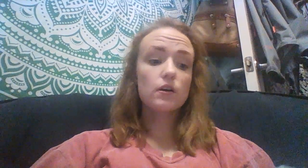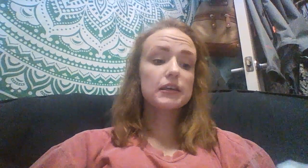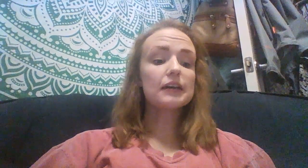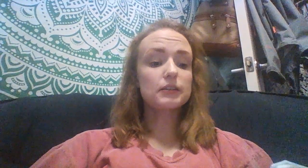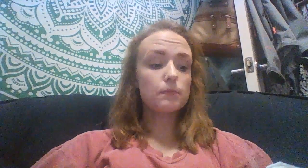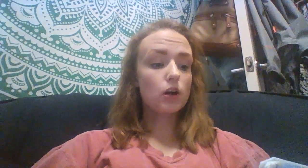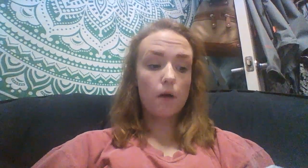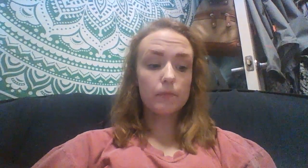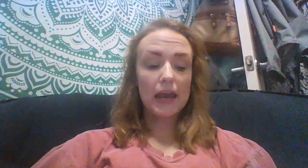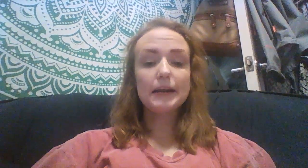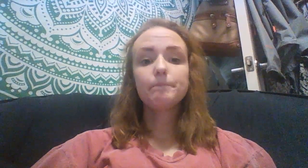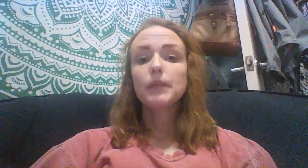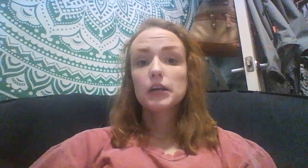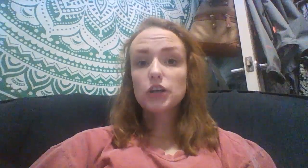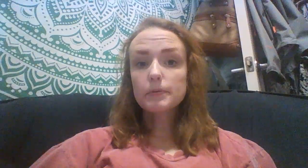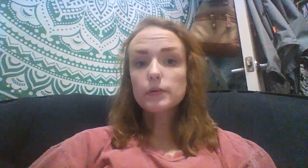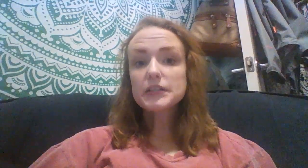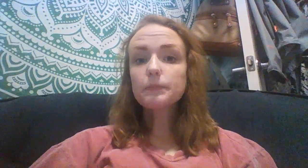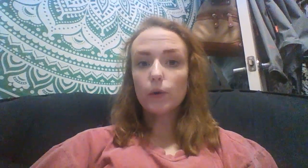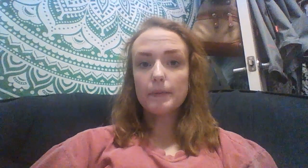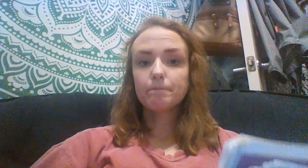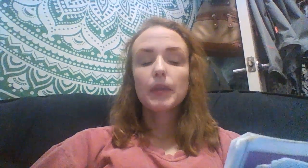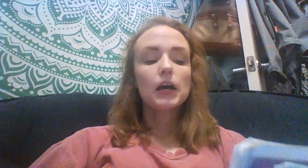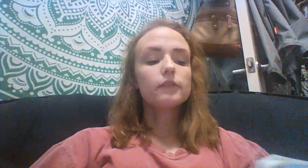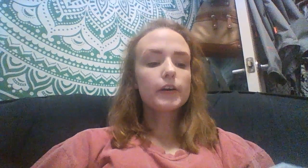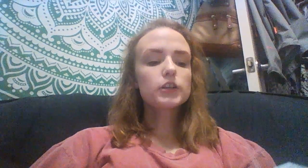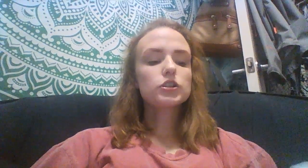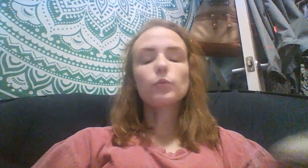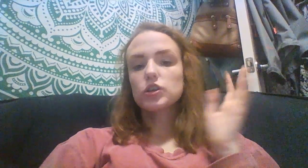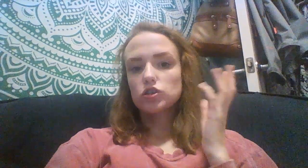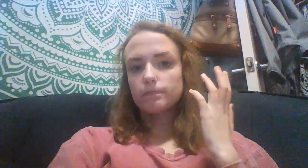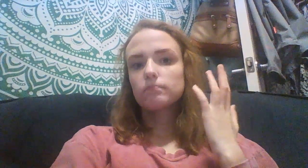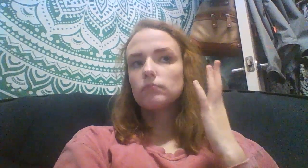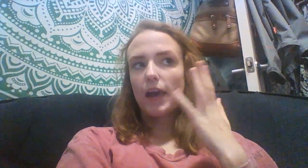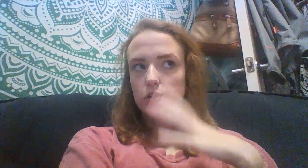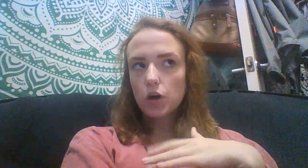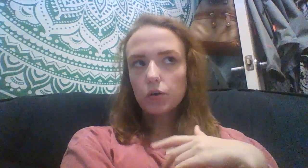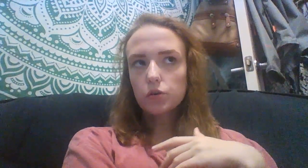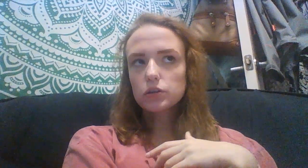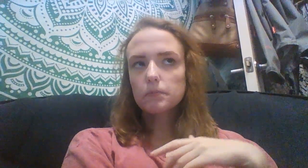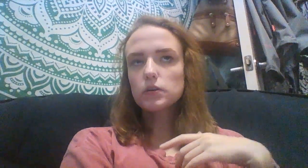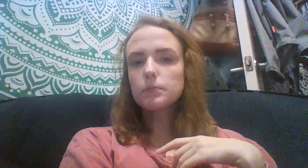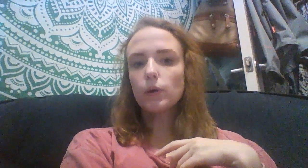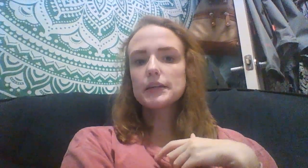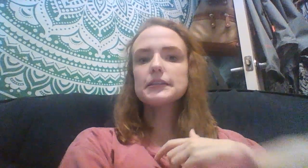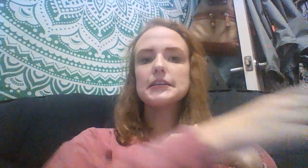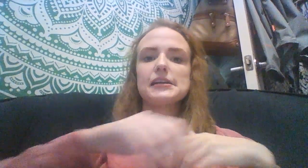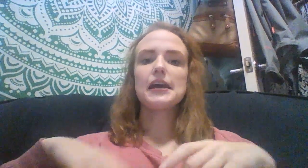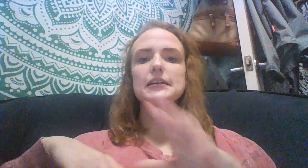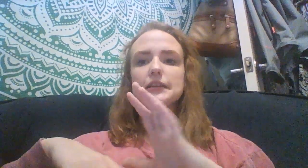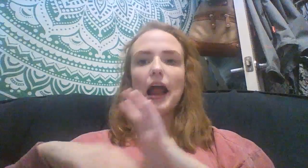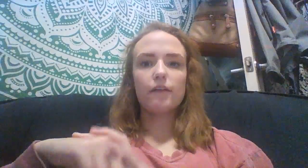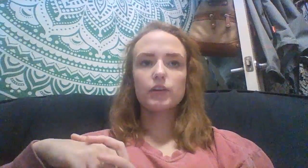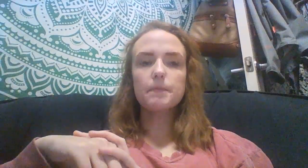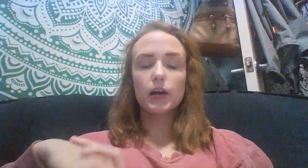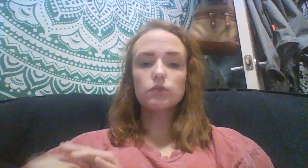yet somewhat complicated. W.E. Du Bois, which, if you don't know who W.E. Du Bois is, he is an African-American